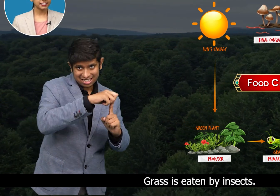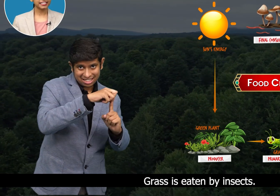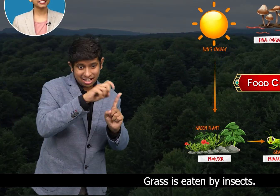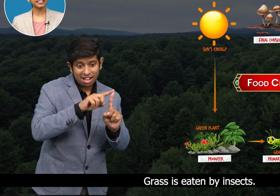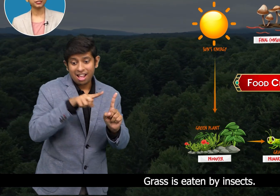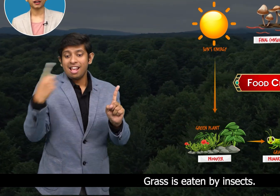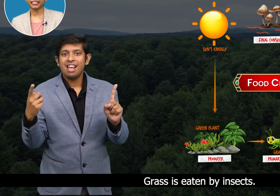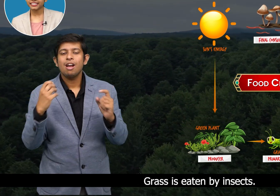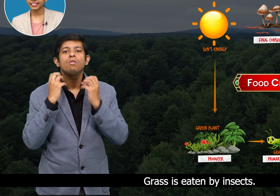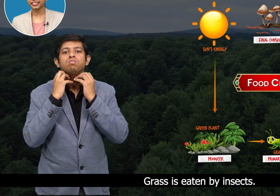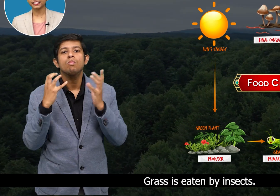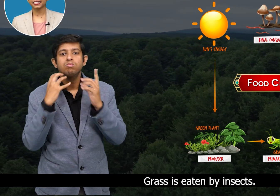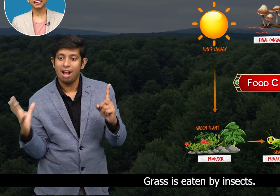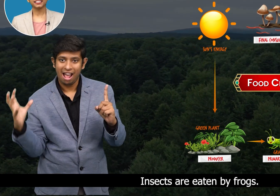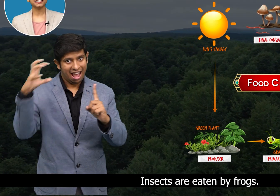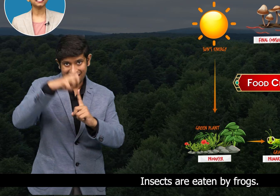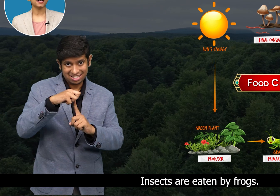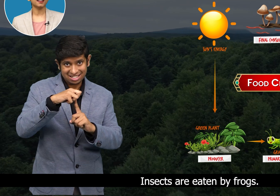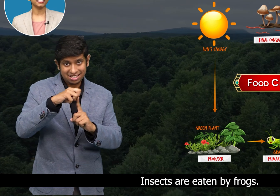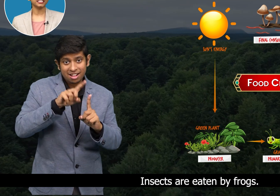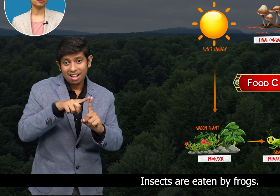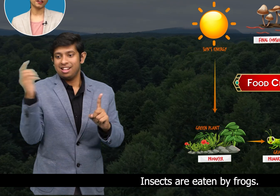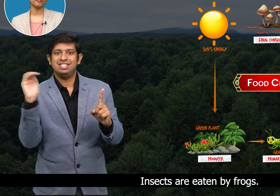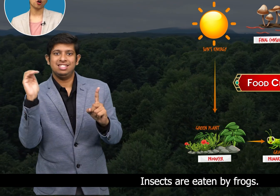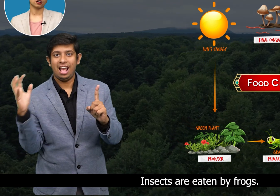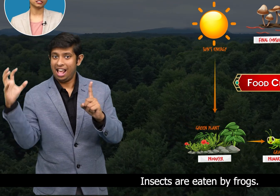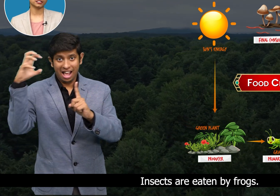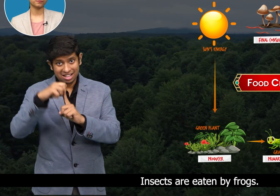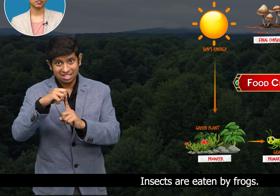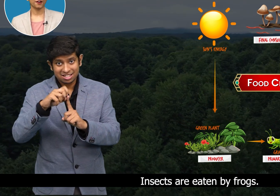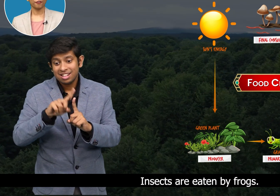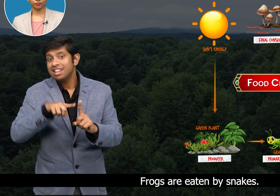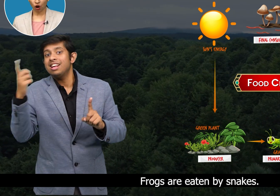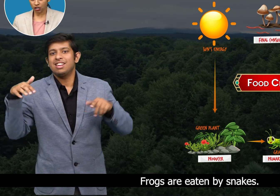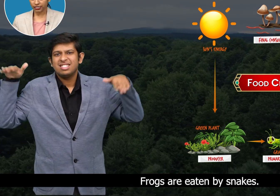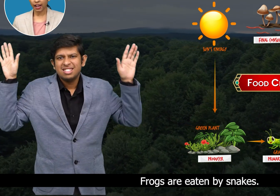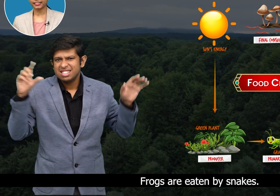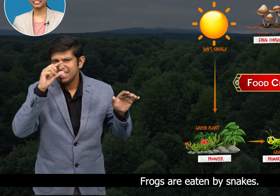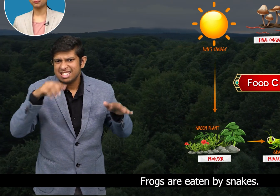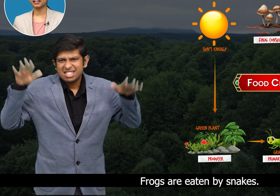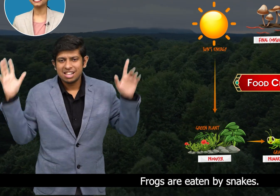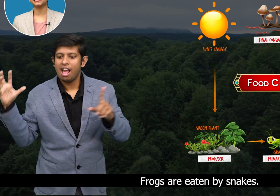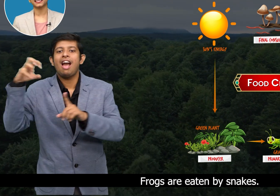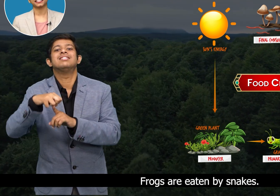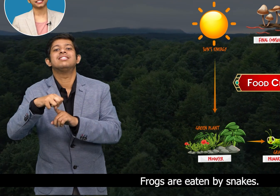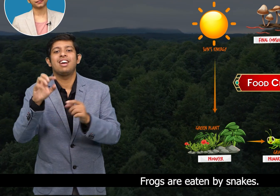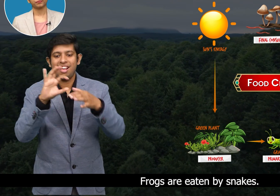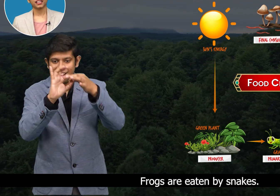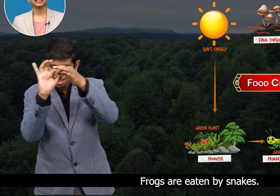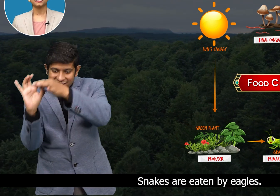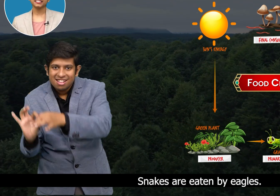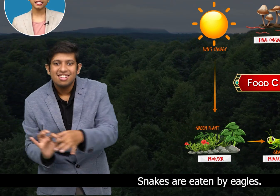Grass is eaten by insects. Insects are eaten by frogs. Frogs are eaten by